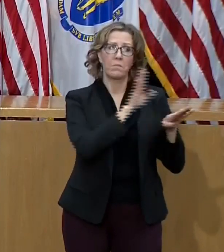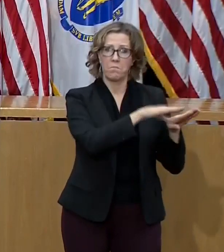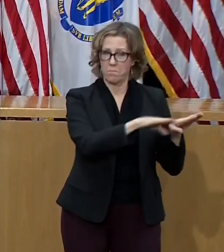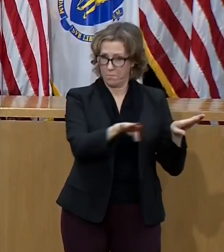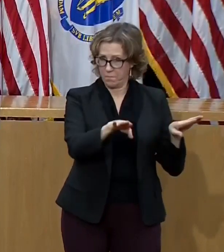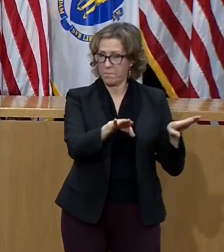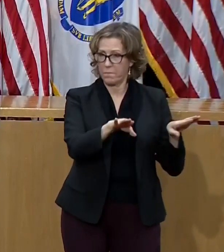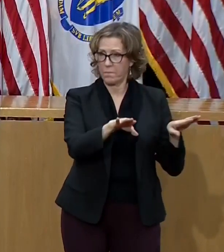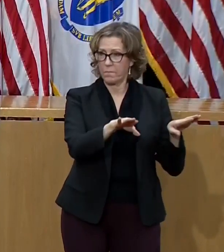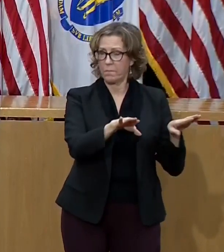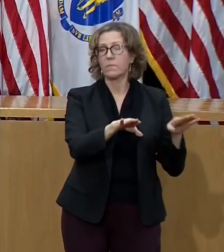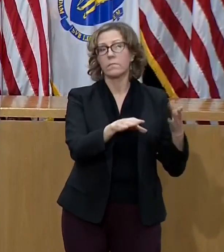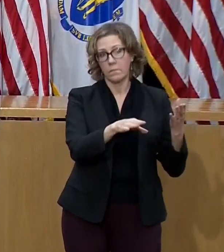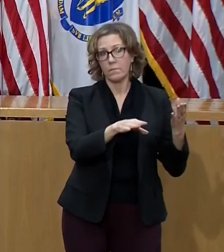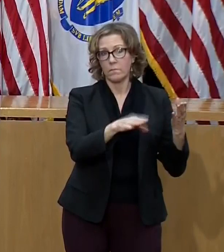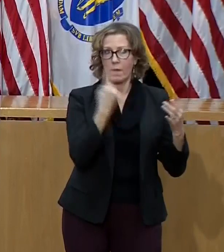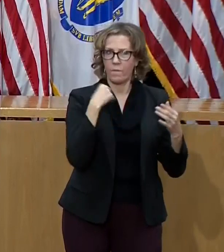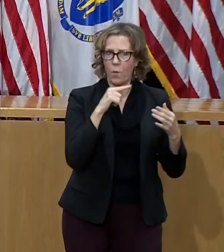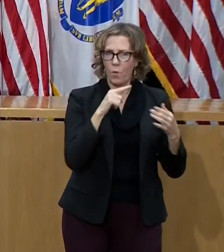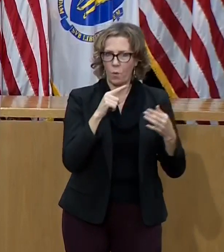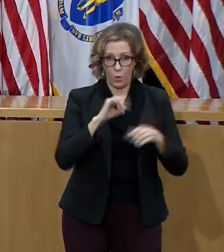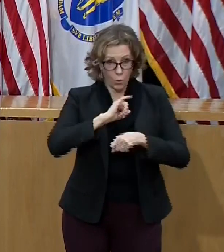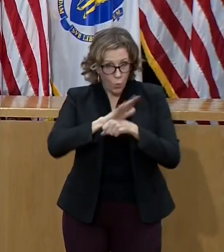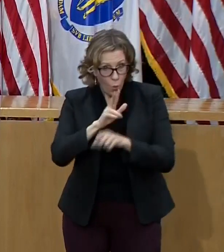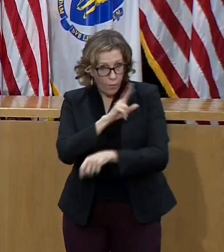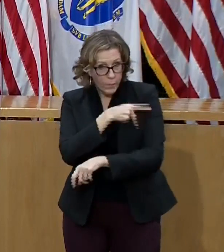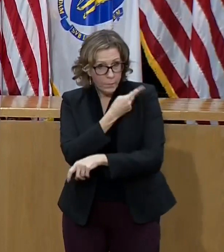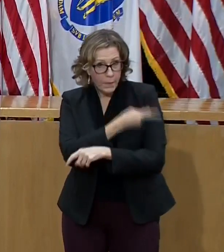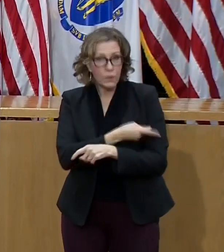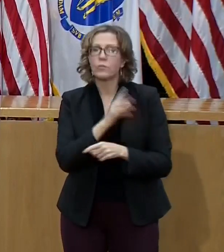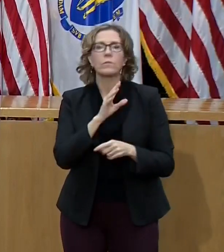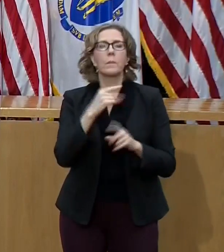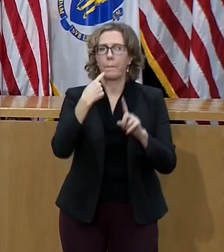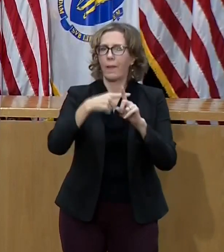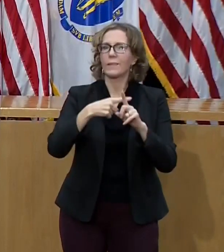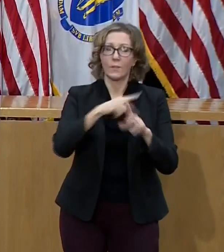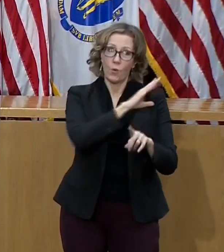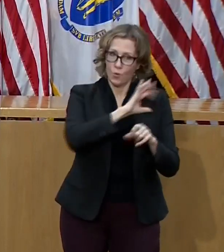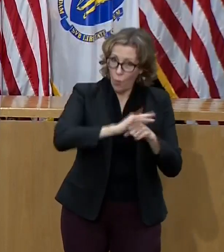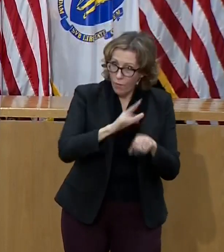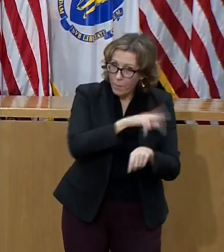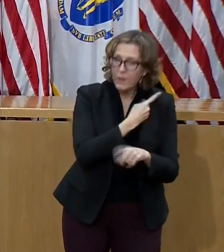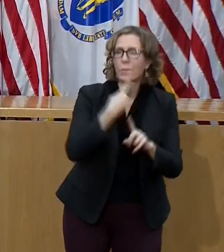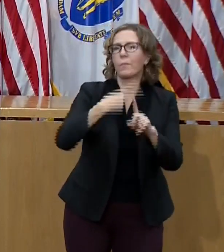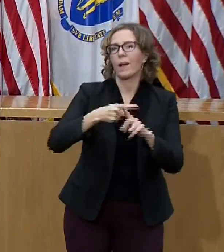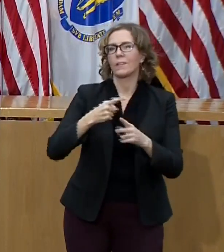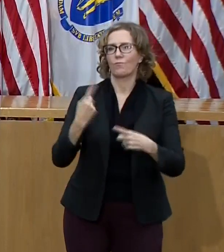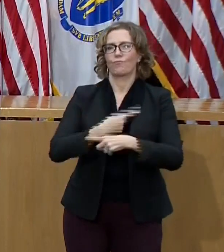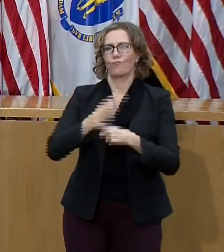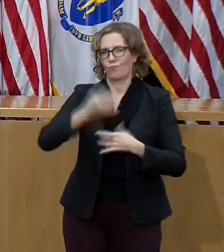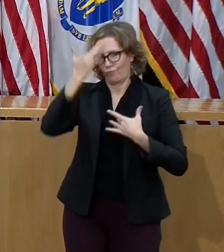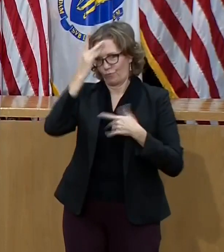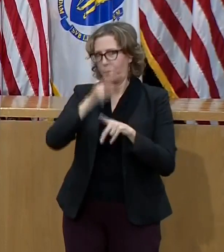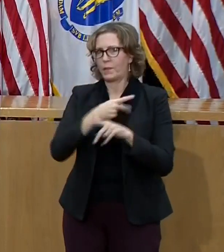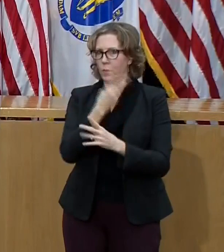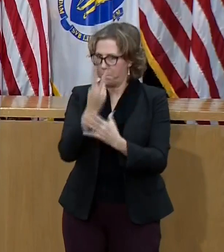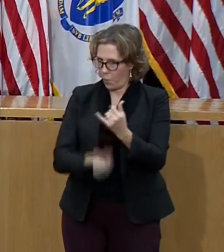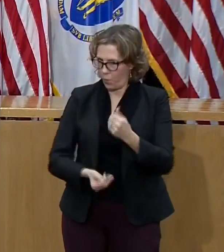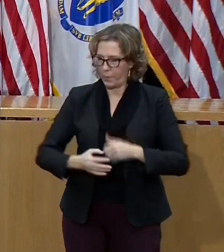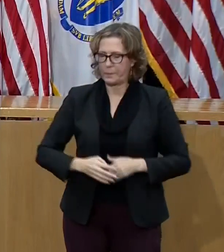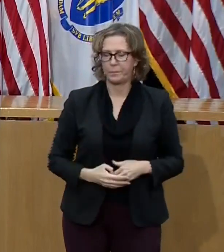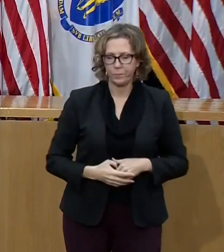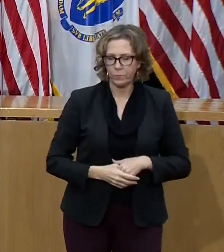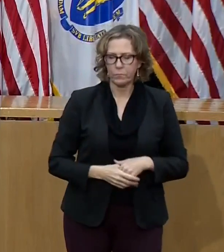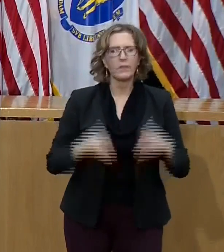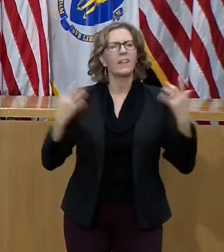additional capacity to treat COVID and non-COVID patients here in Massachusetts. With respect to vaccines, obviously the good news is